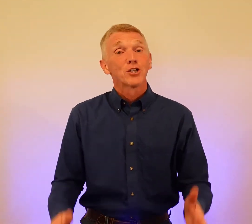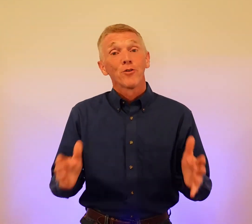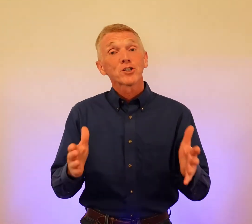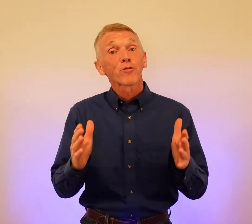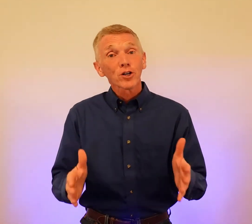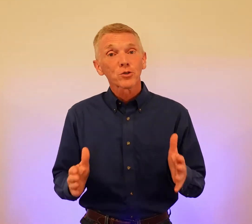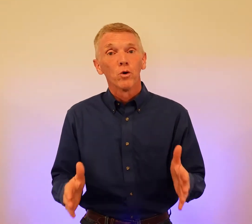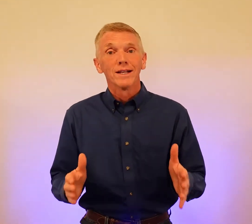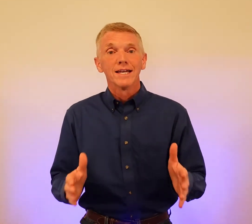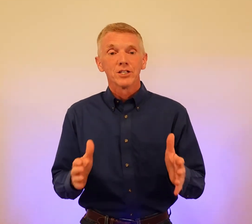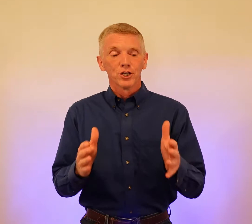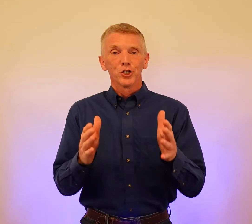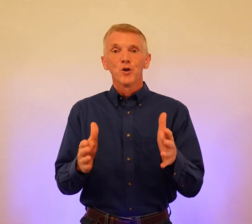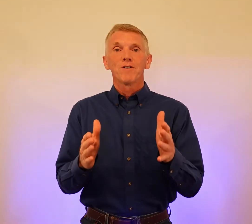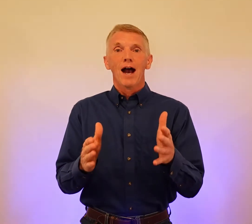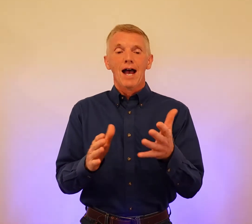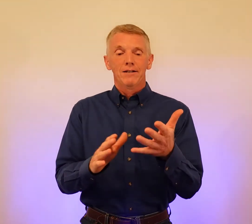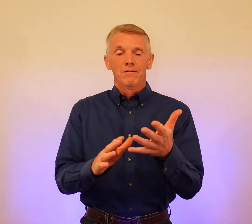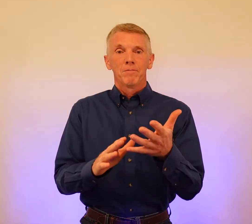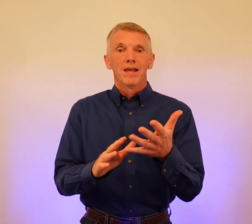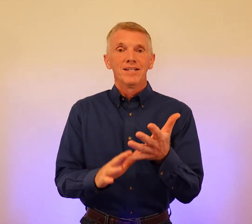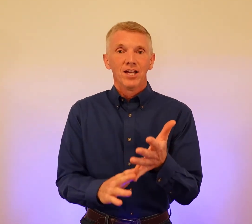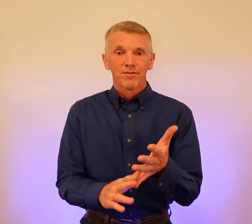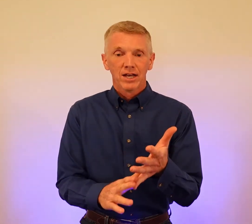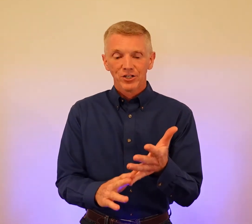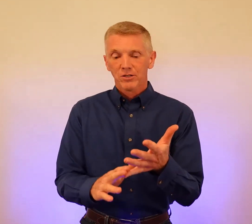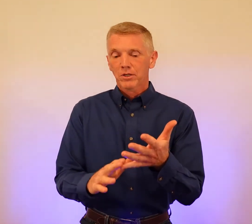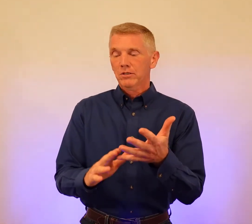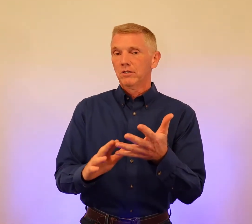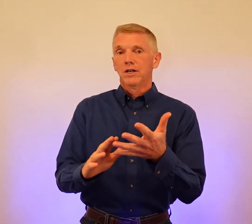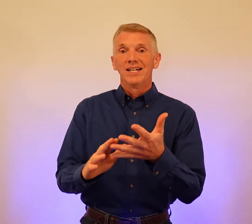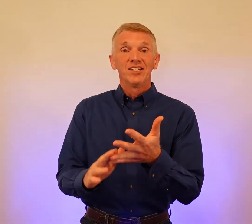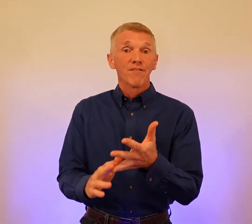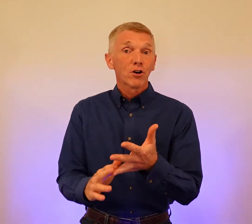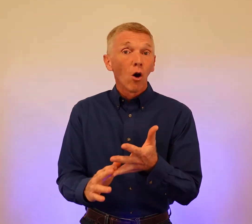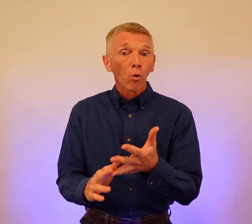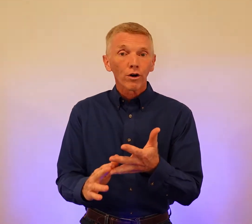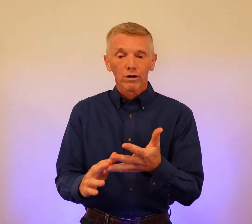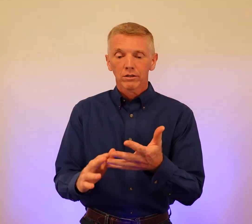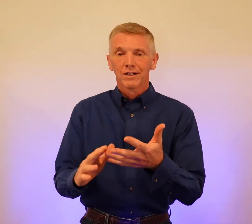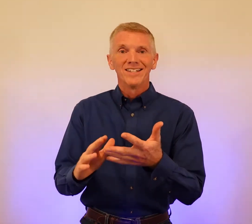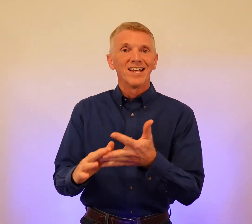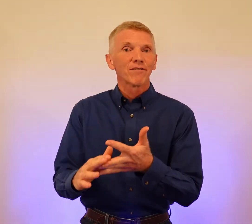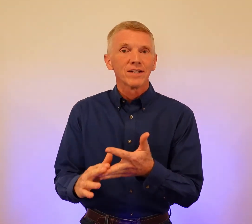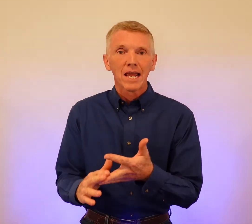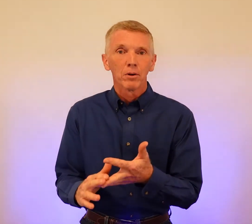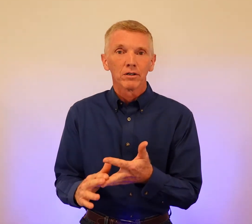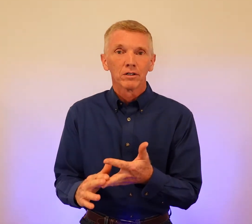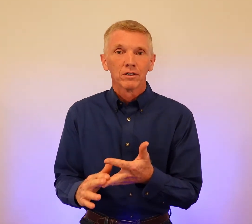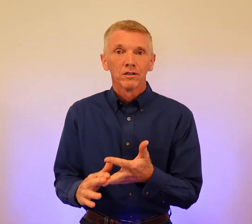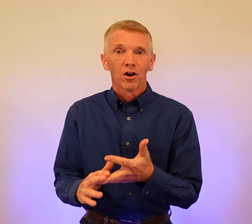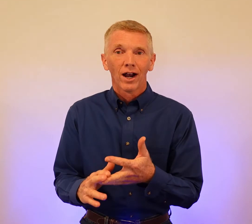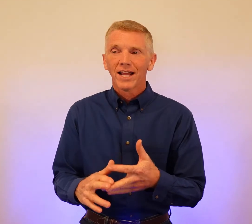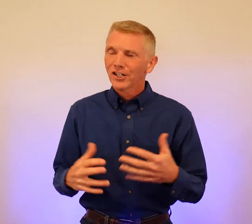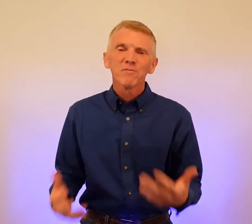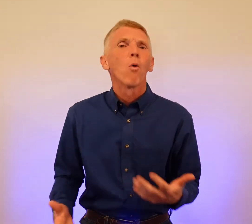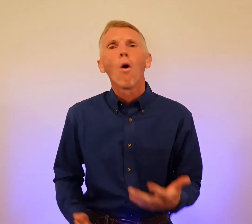this first one is you've got a deaf customer, a deaf coworker, a deaf neighbor. All right, and you've been wanting